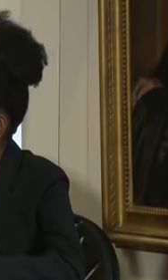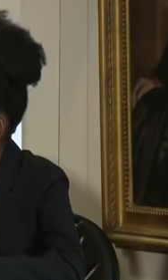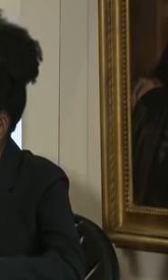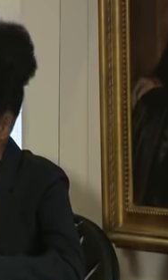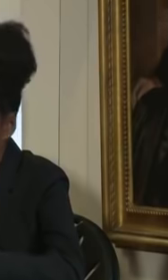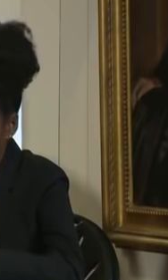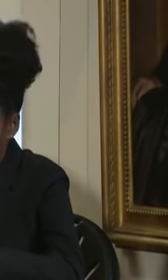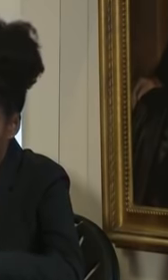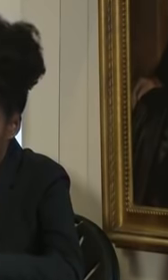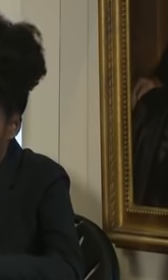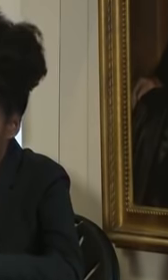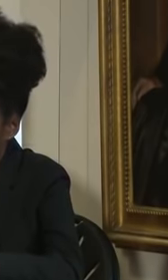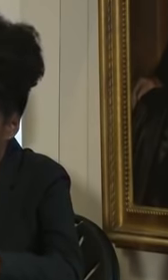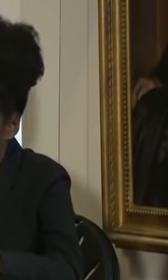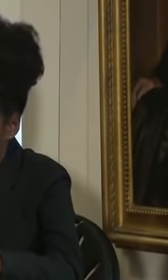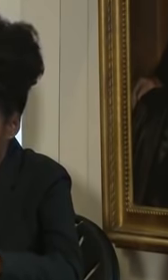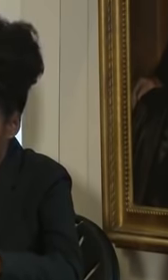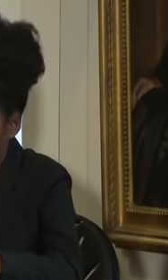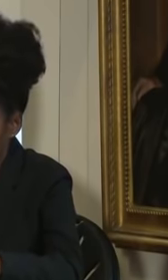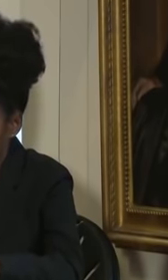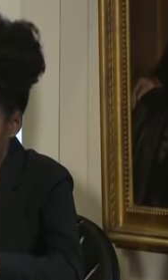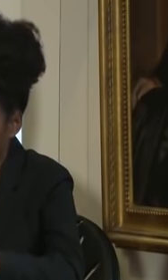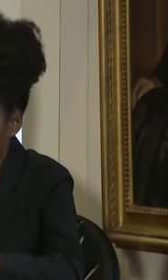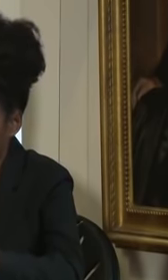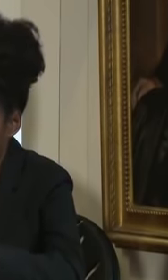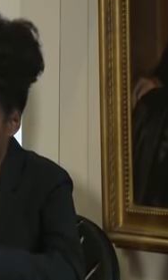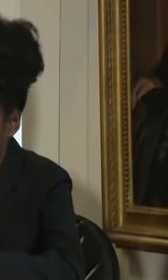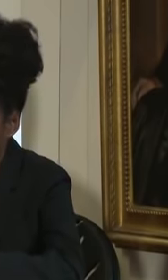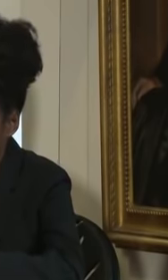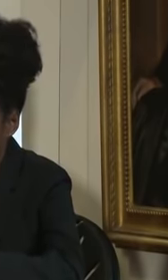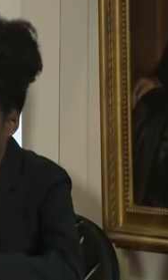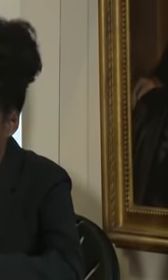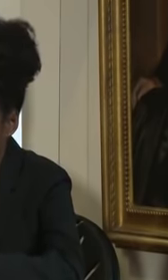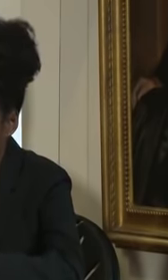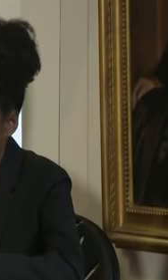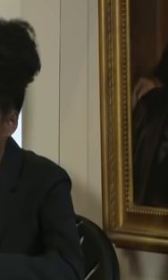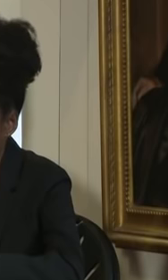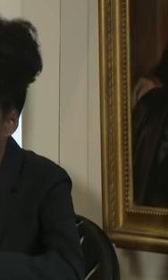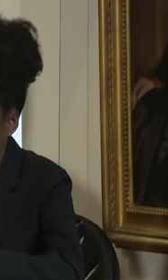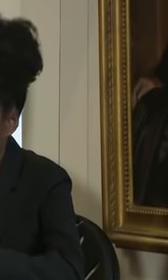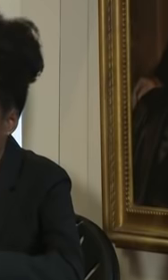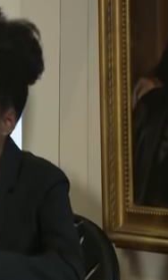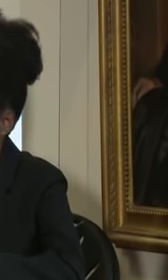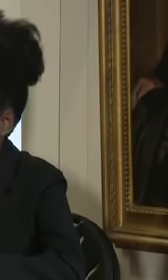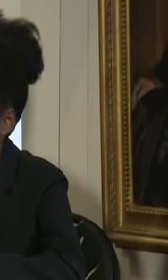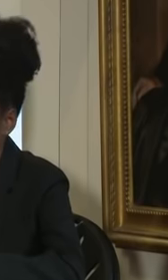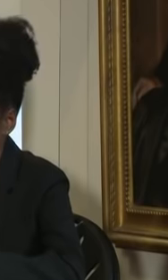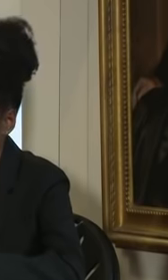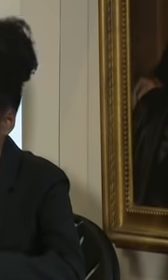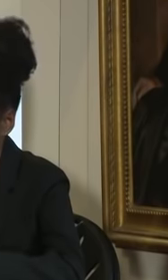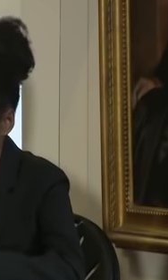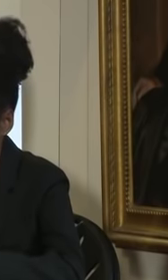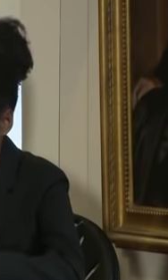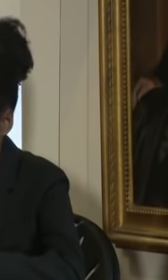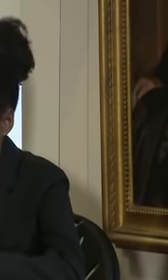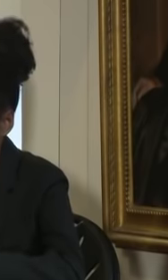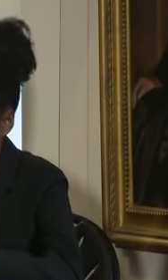situation together. We understand that this is a very unique situation. All precautions. We're